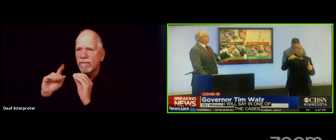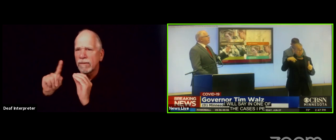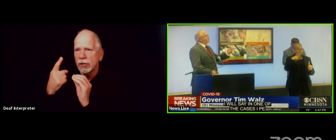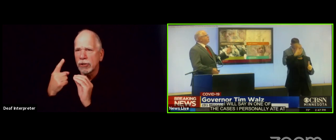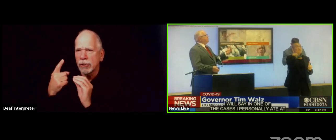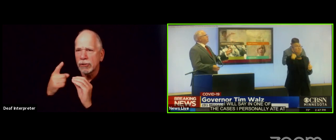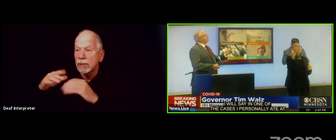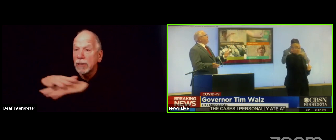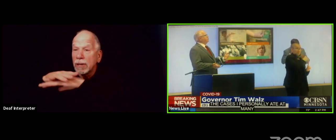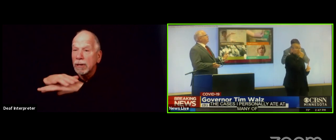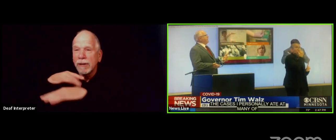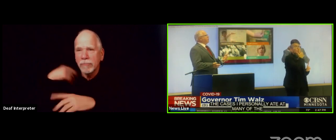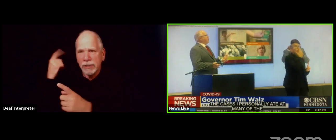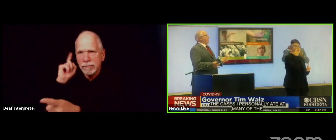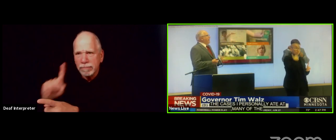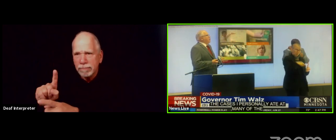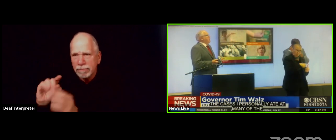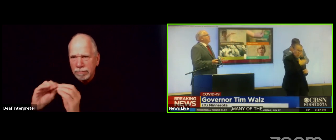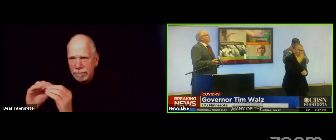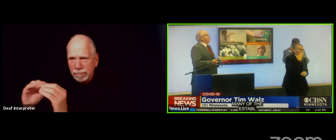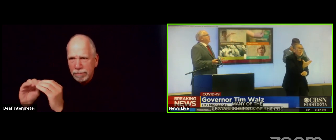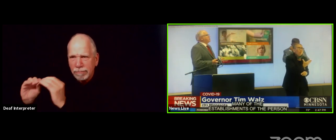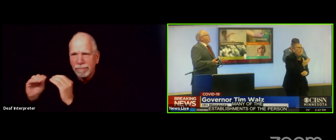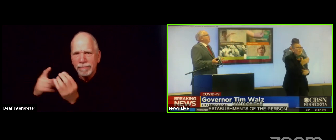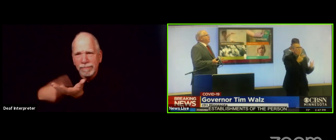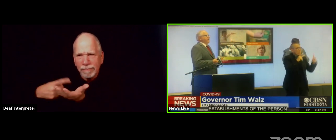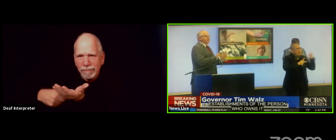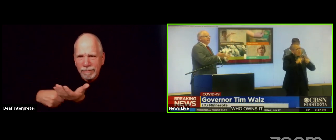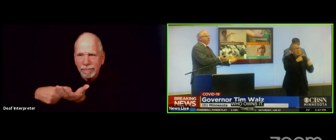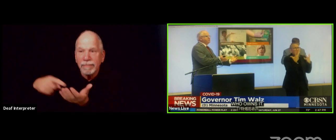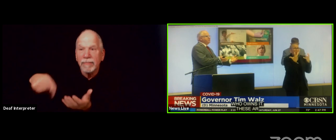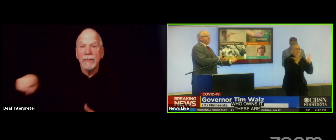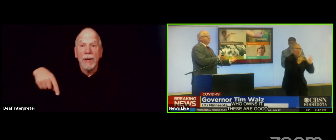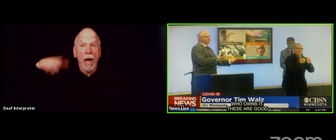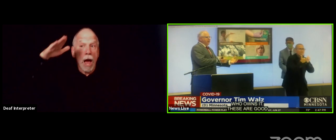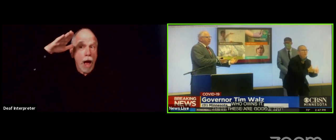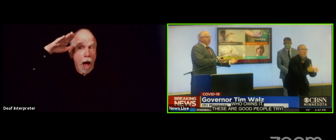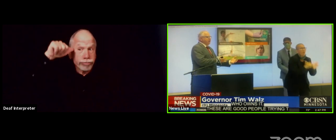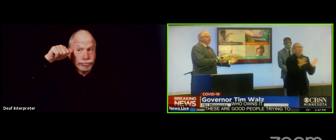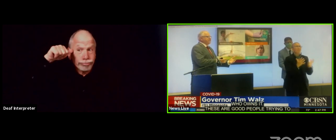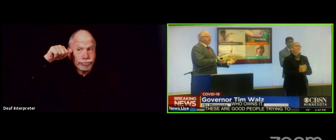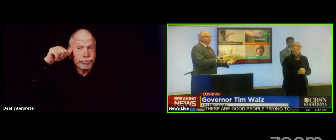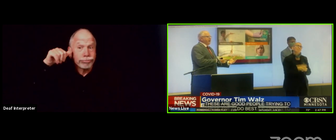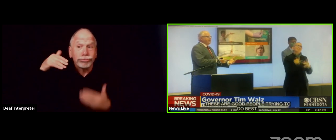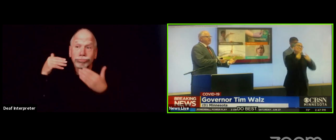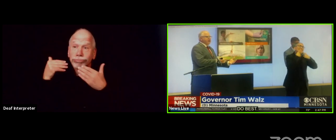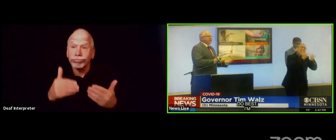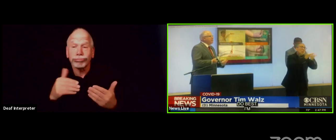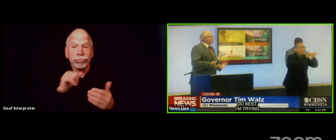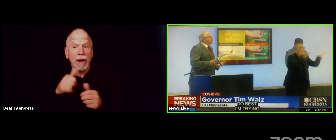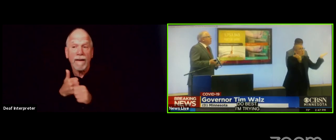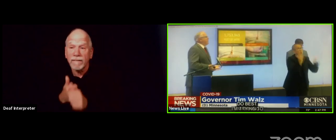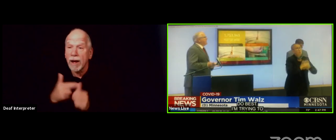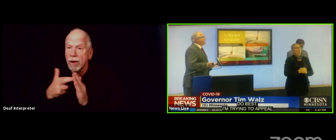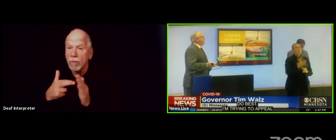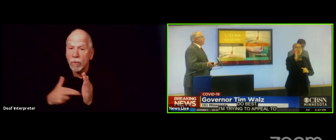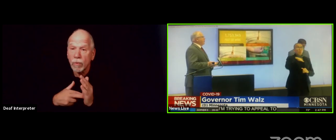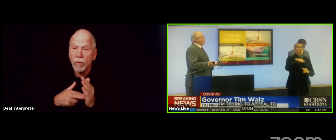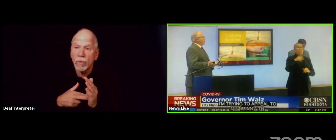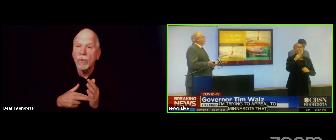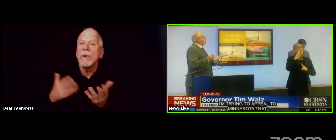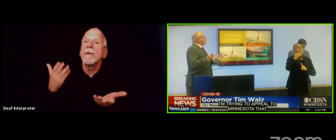owns it. These are good people trying to do best. I'm trying to appeal to Minnesotans that the establishments themselves can set up guidance, but the people coming in